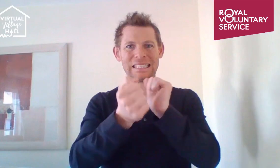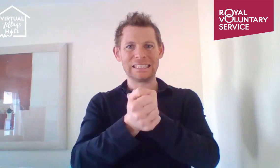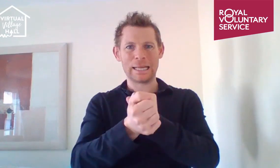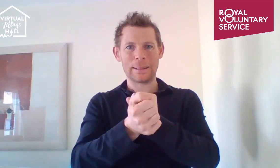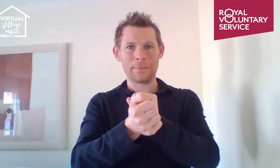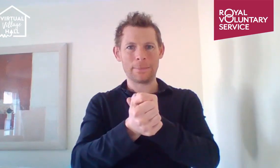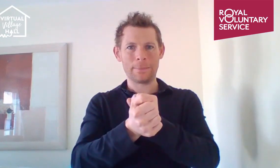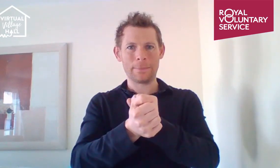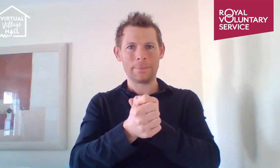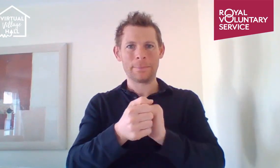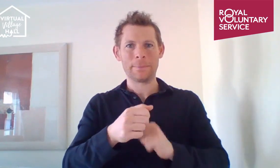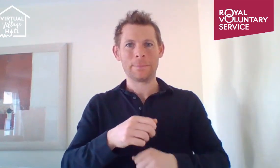exam,